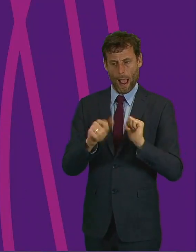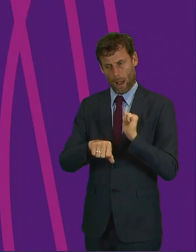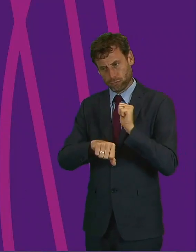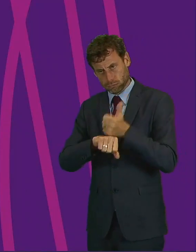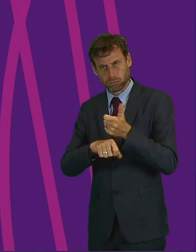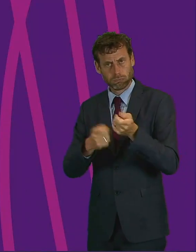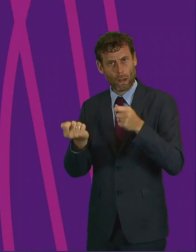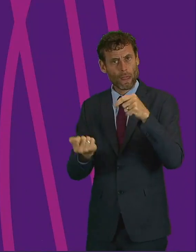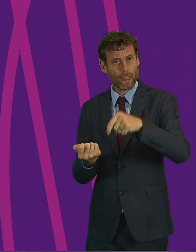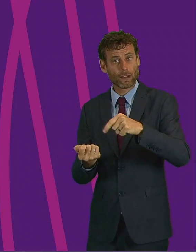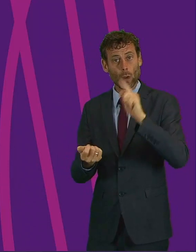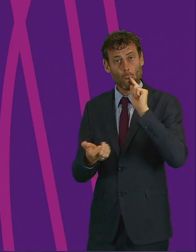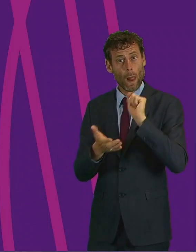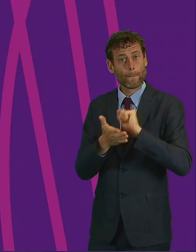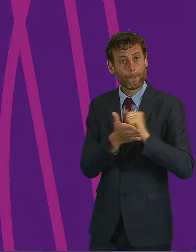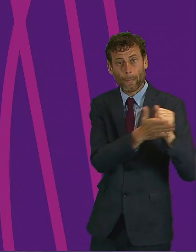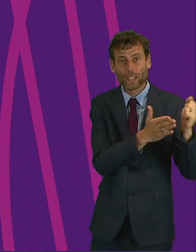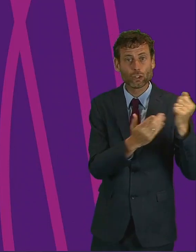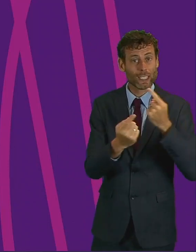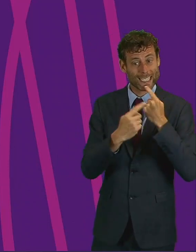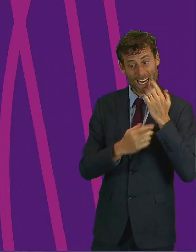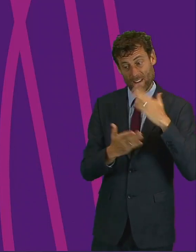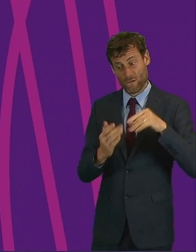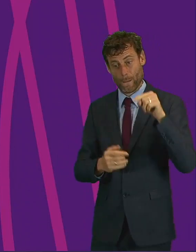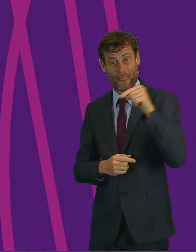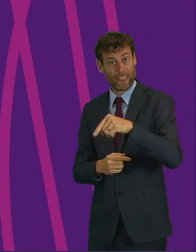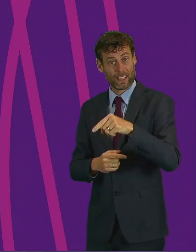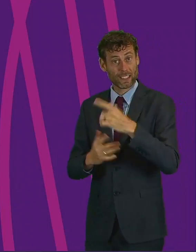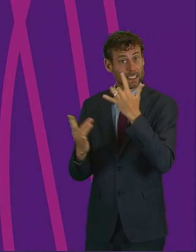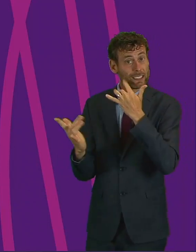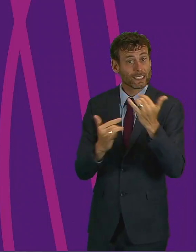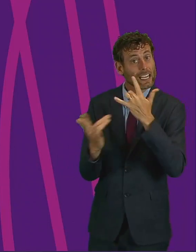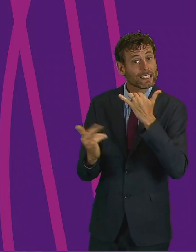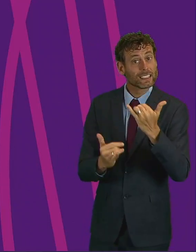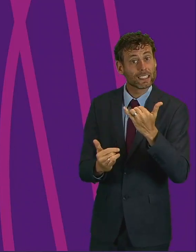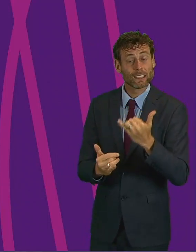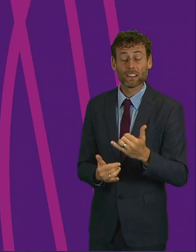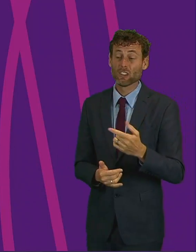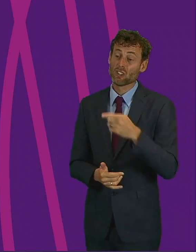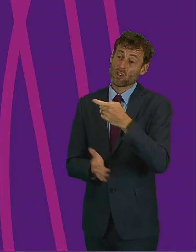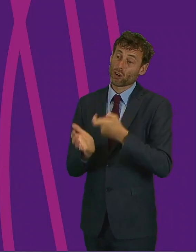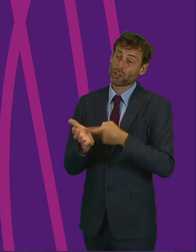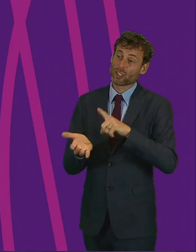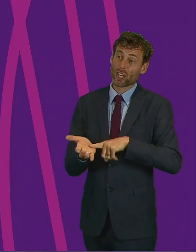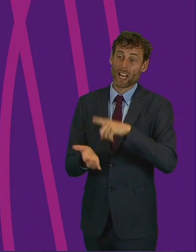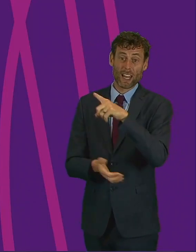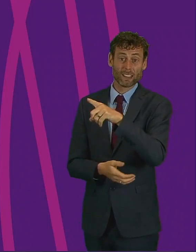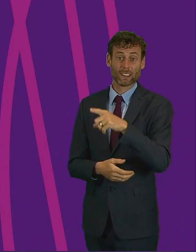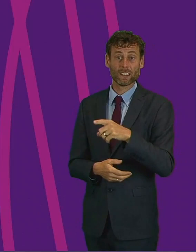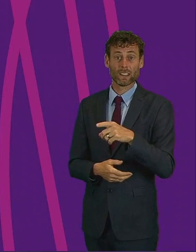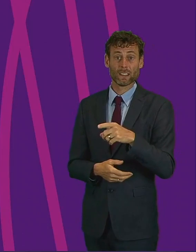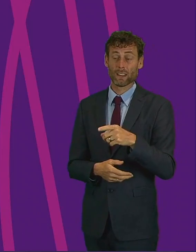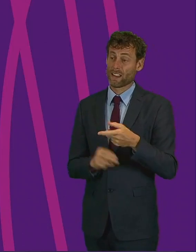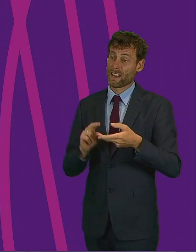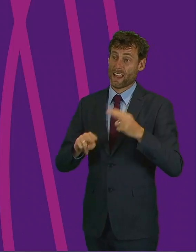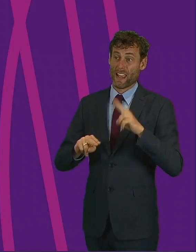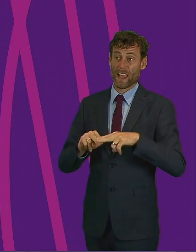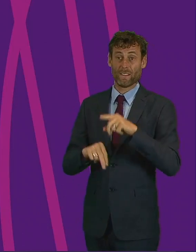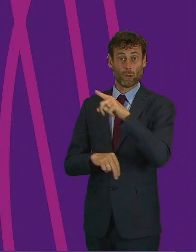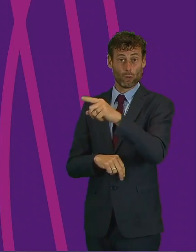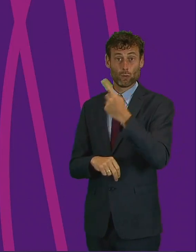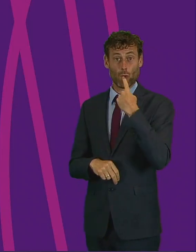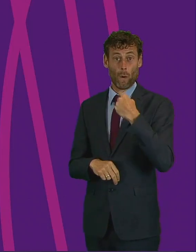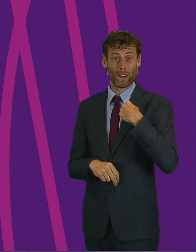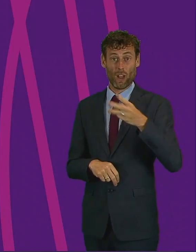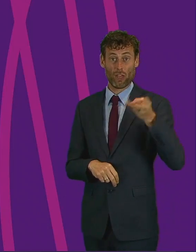and we will publish data from that. If Richard Leonard, maybe he did so, my apologies if he did, but if he had contacted me 3 weeks ago,